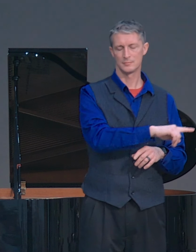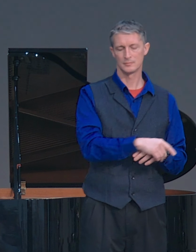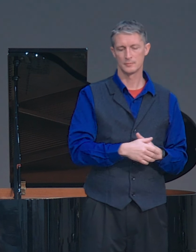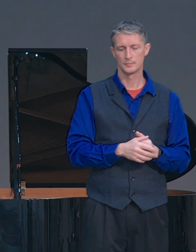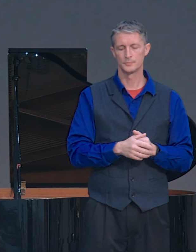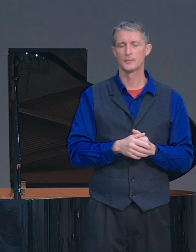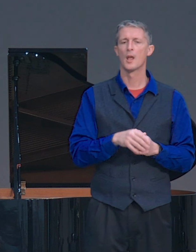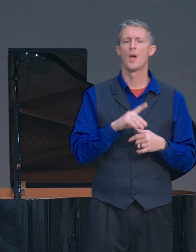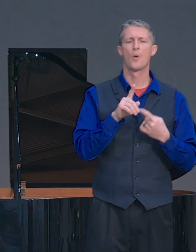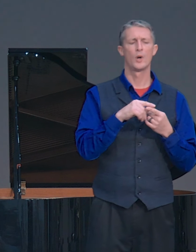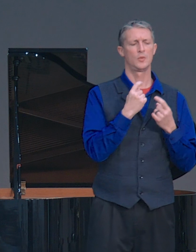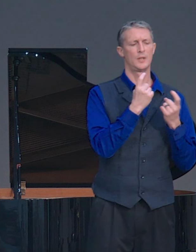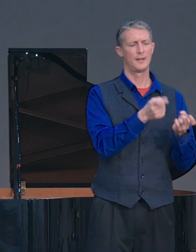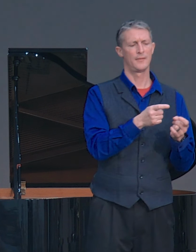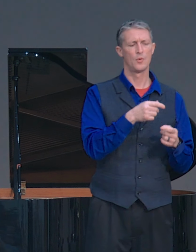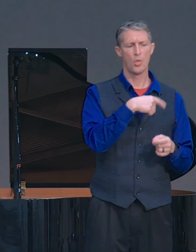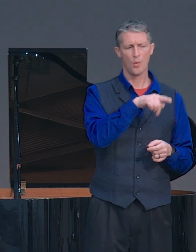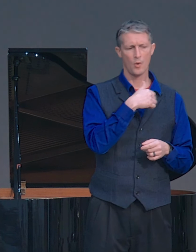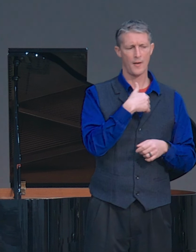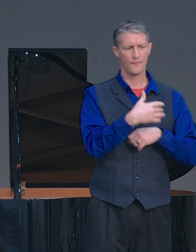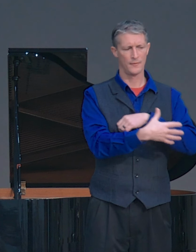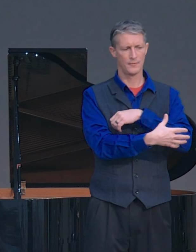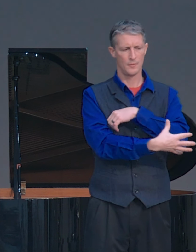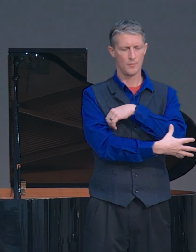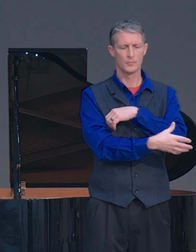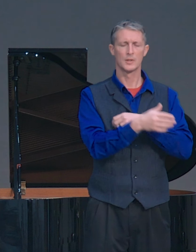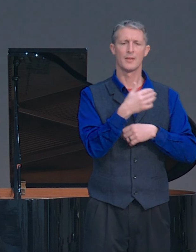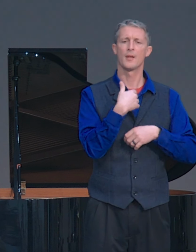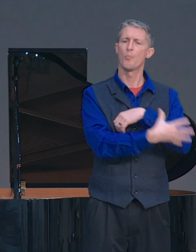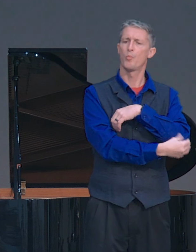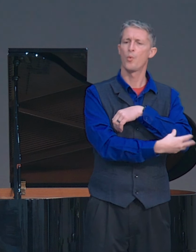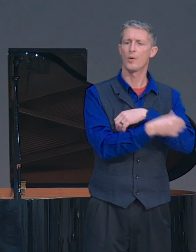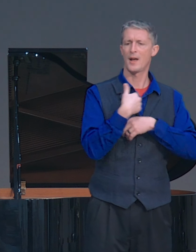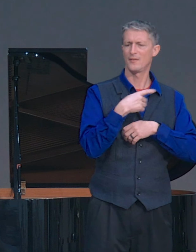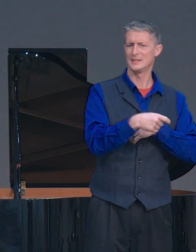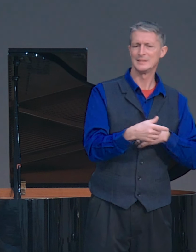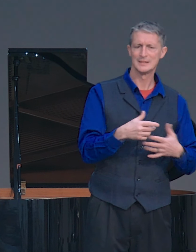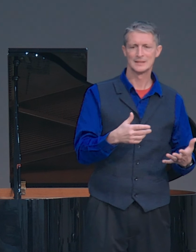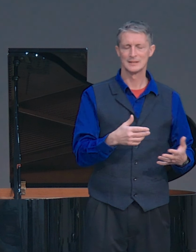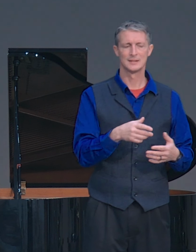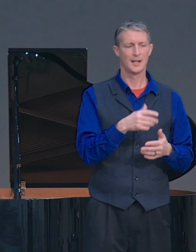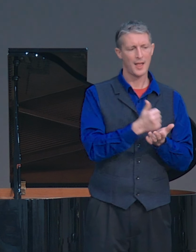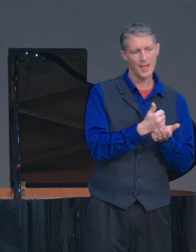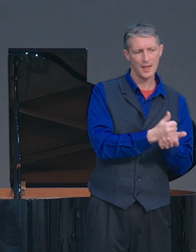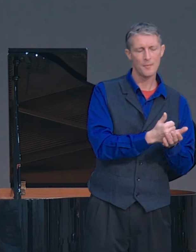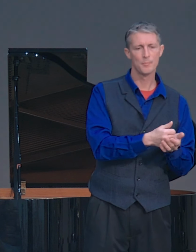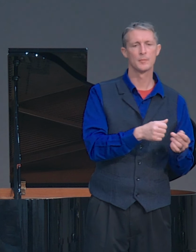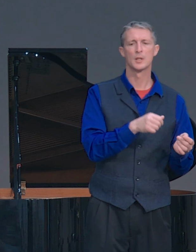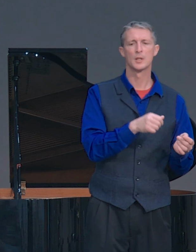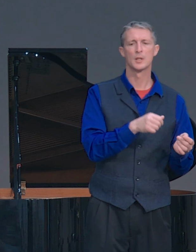right hand is doing, so that your giving may be in secret, and your Father who sees in secret will reward